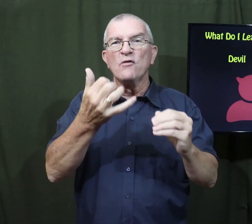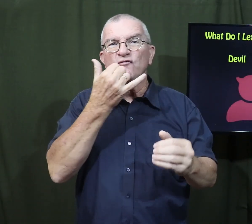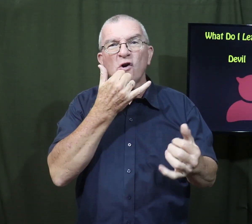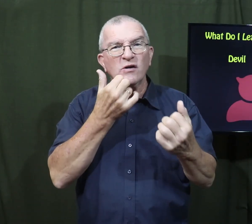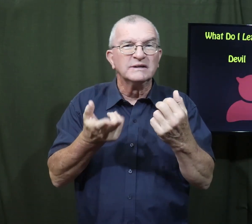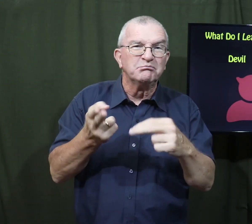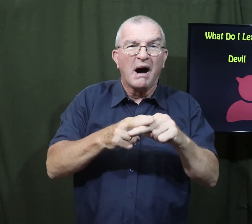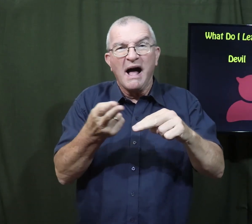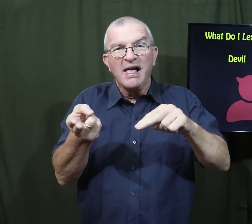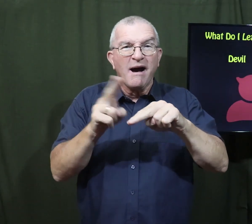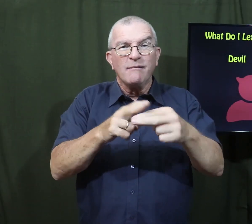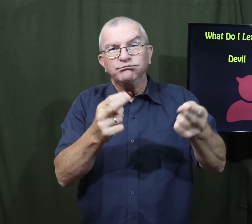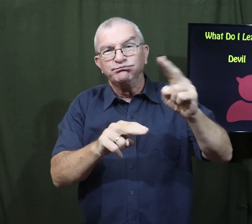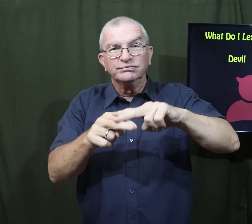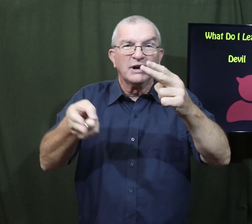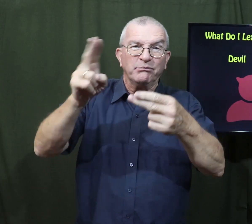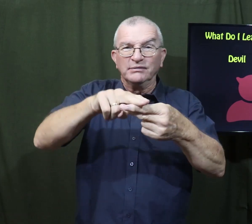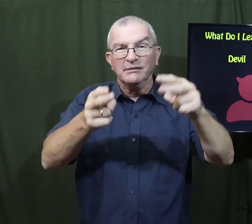More and more evil is piling up.